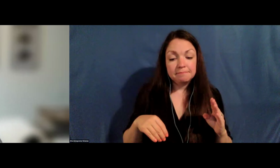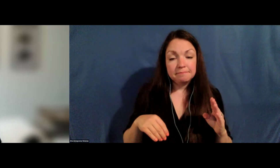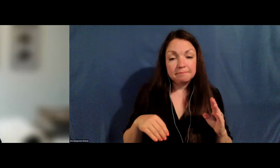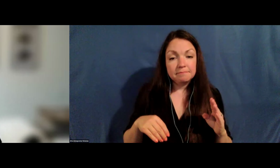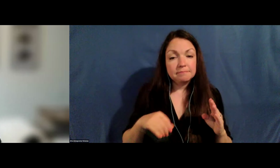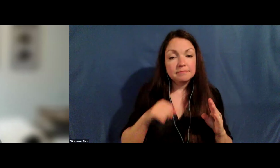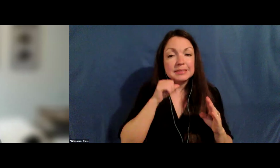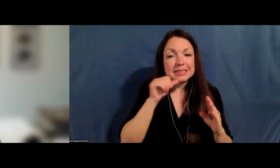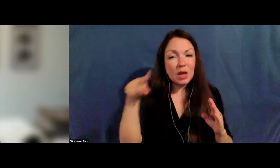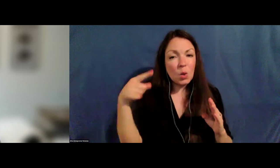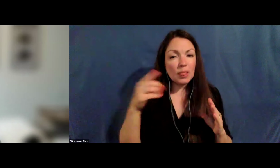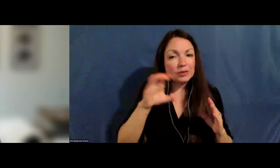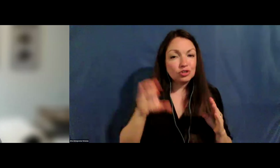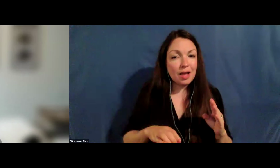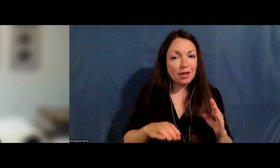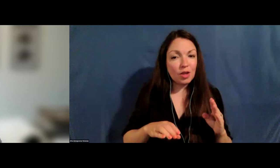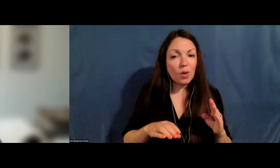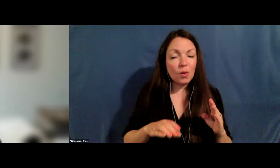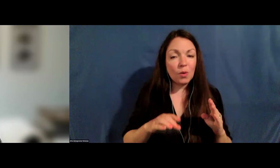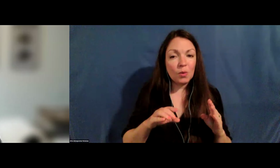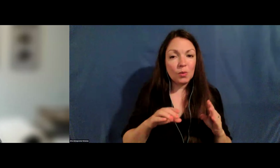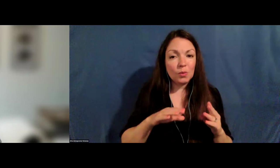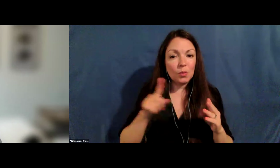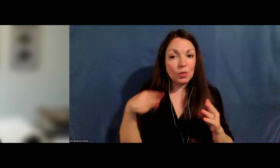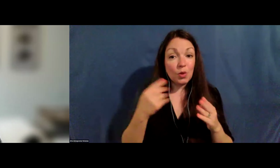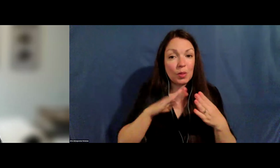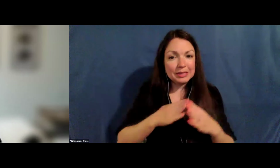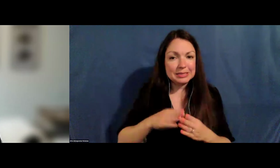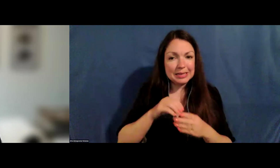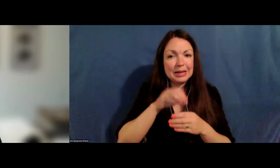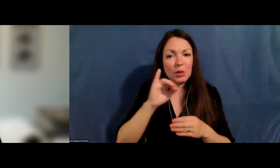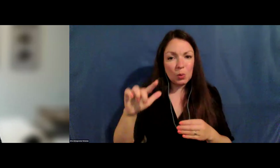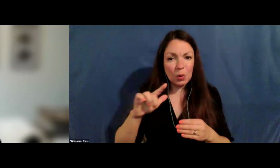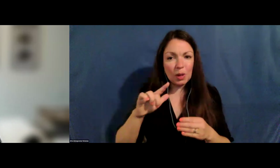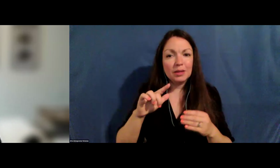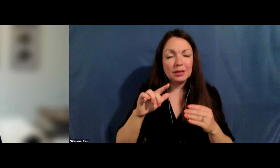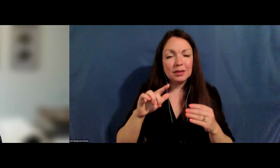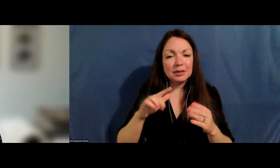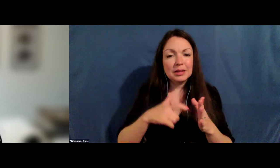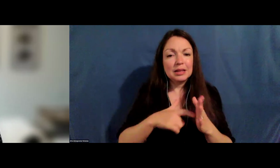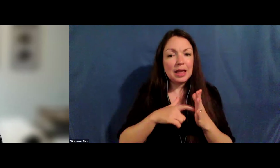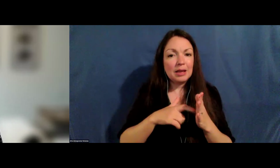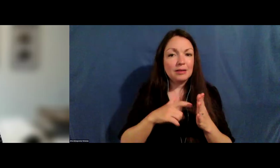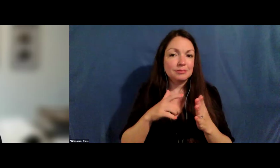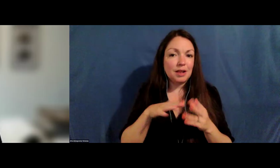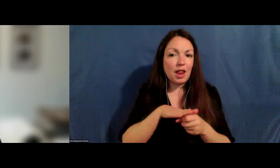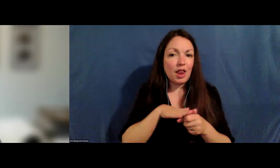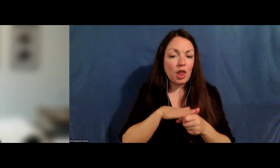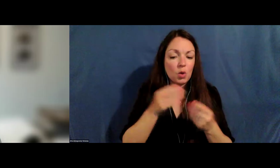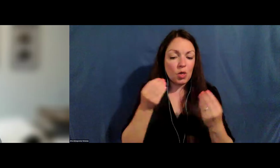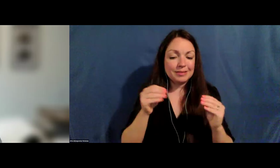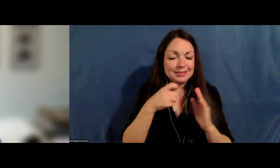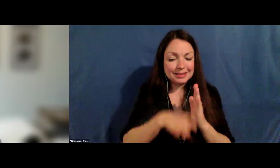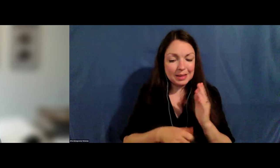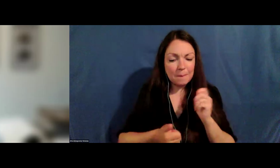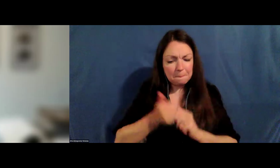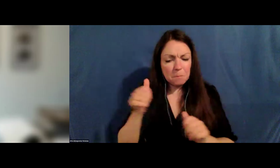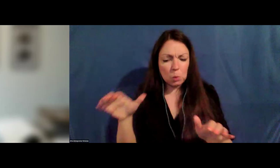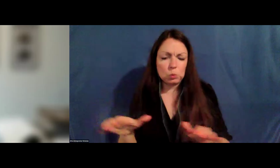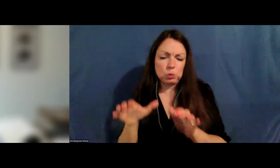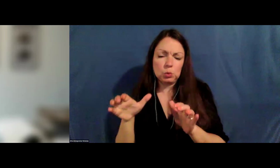particular is not the only municipality in the state of Illinois to have a local sales tax. Most do have a local sales tax